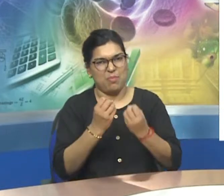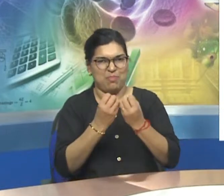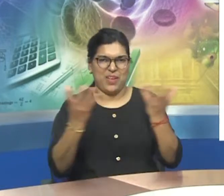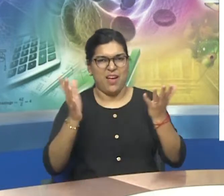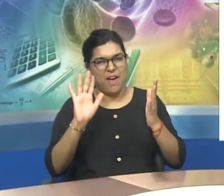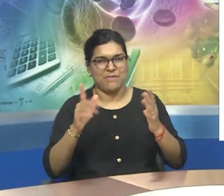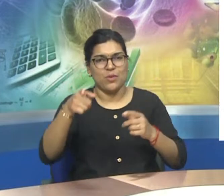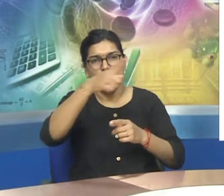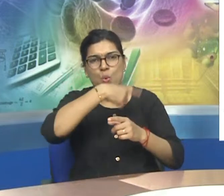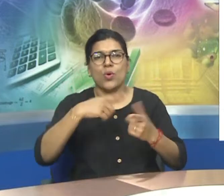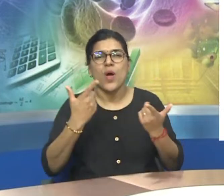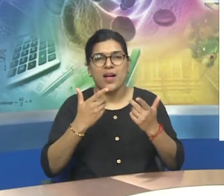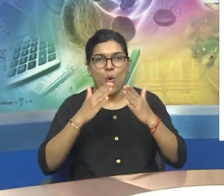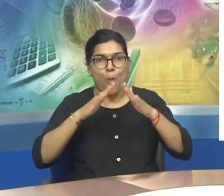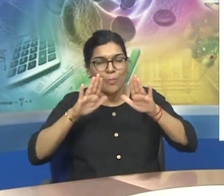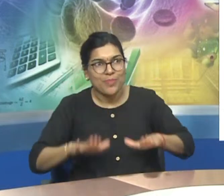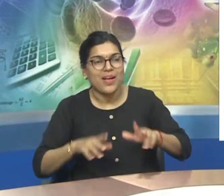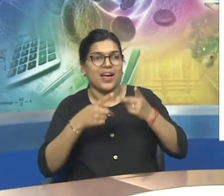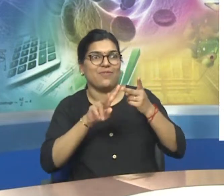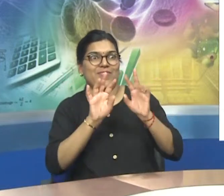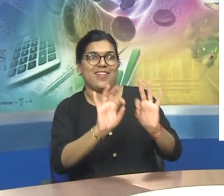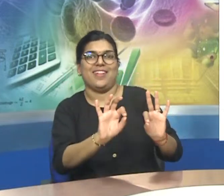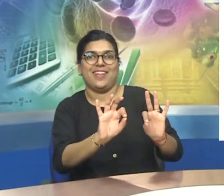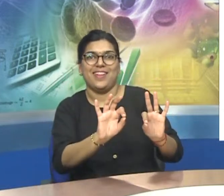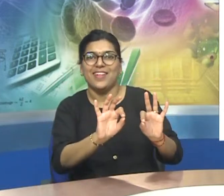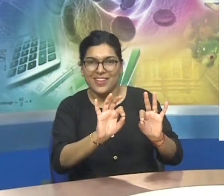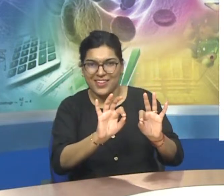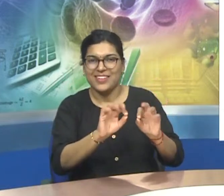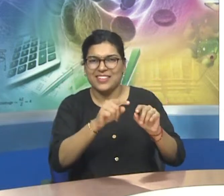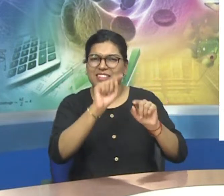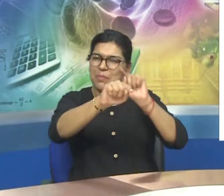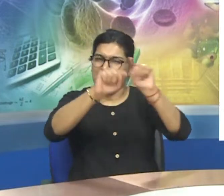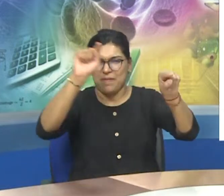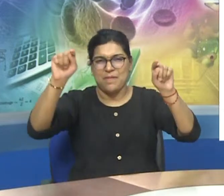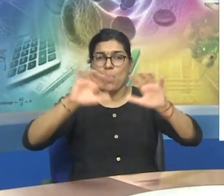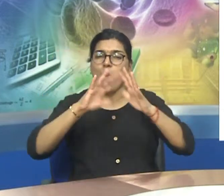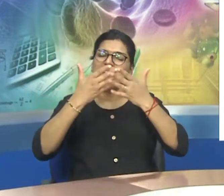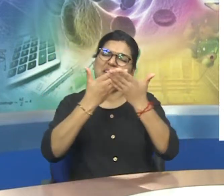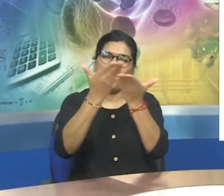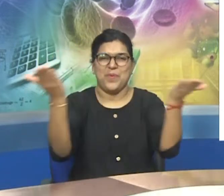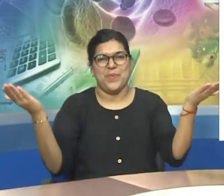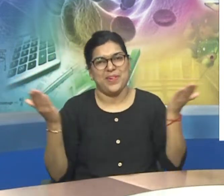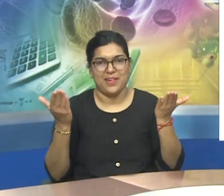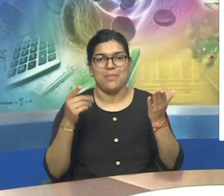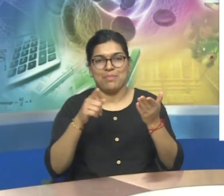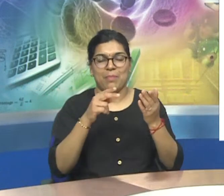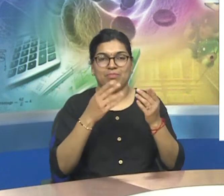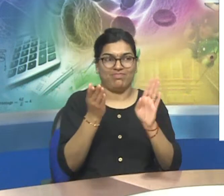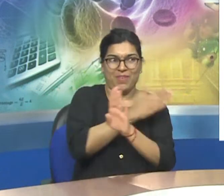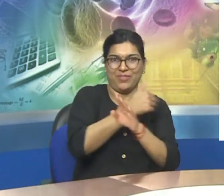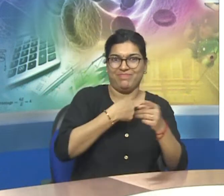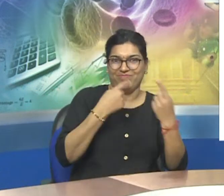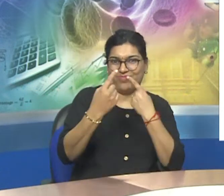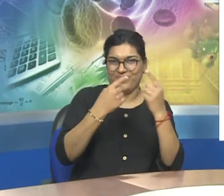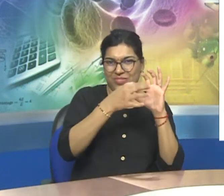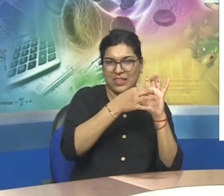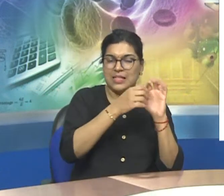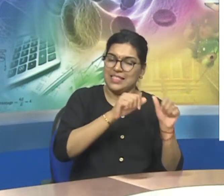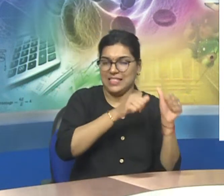So it is also true, because whenever we have TV at home, we can